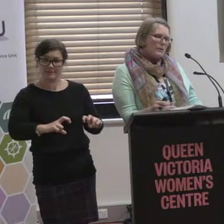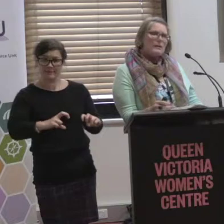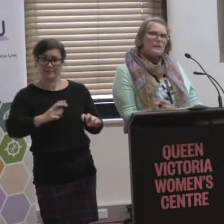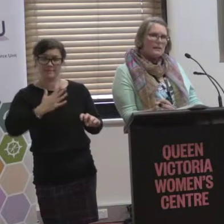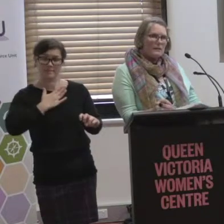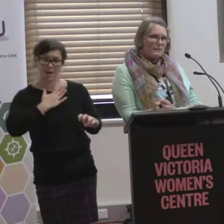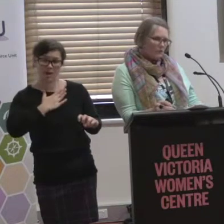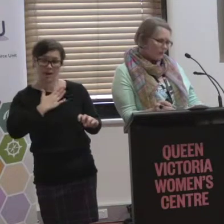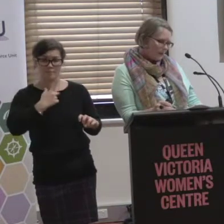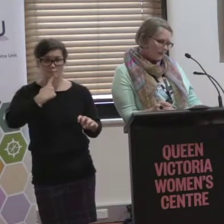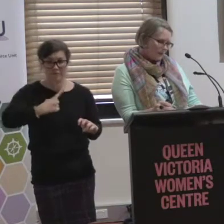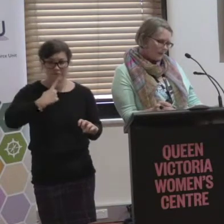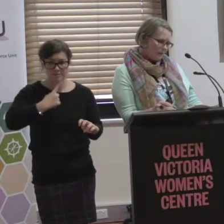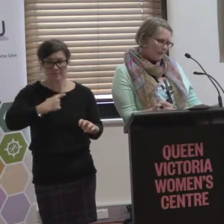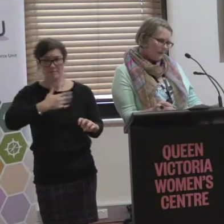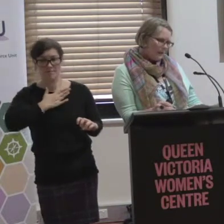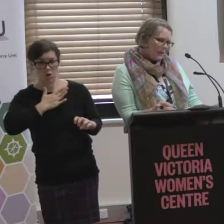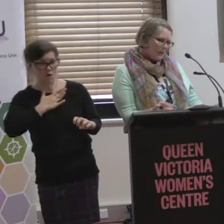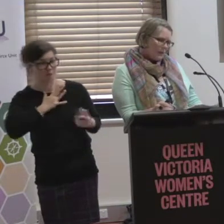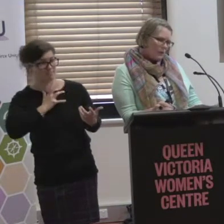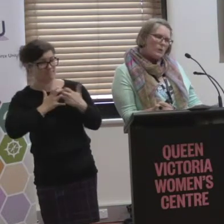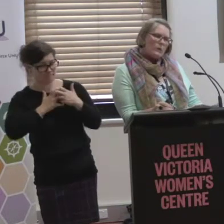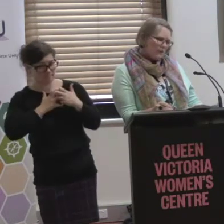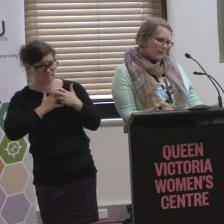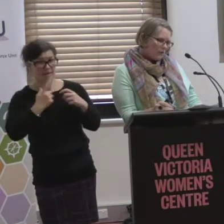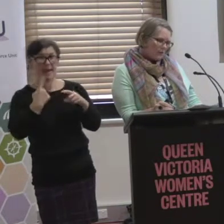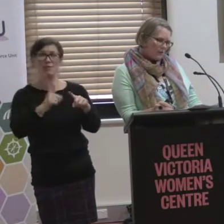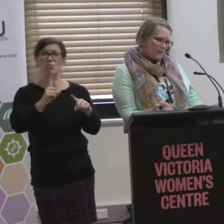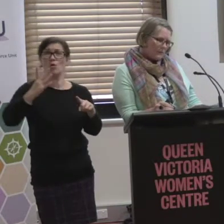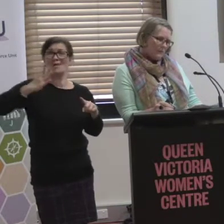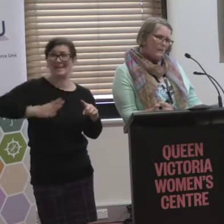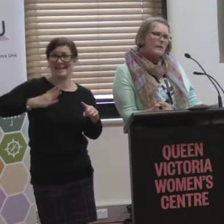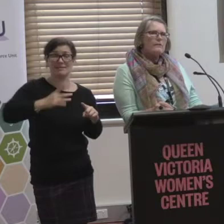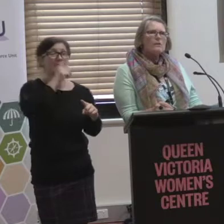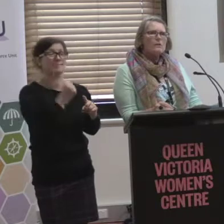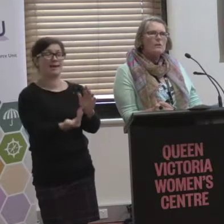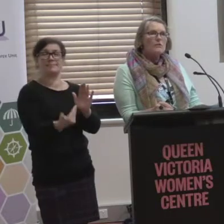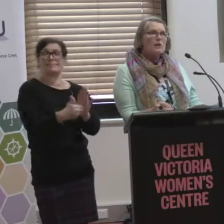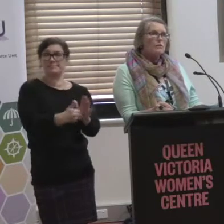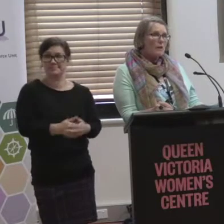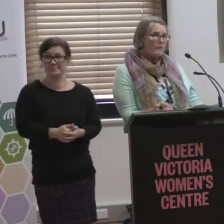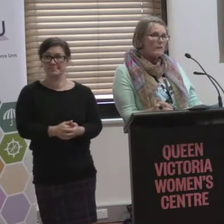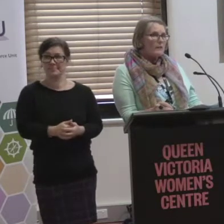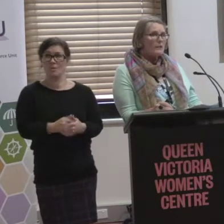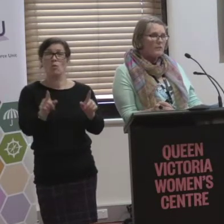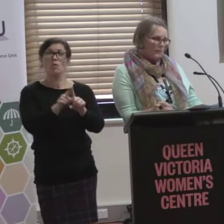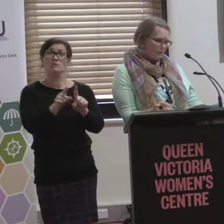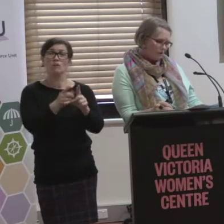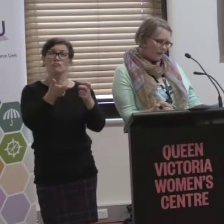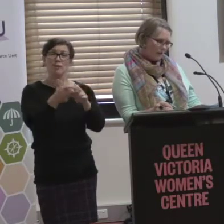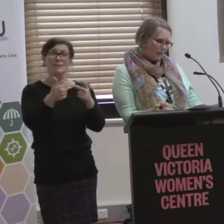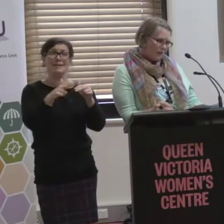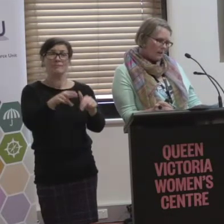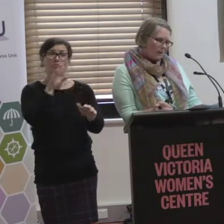and implementing their decisions where necessary. It can also resolve problems where there's concerns around privacy and